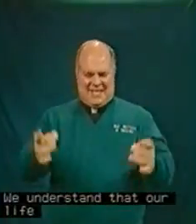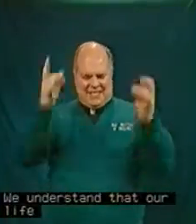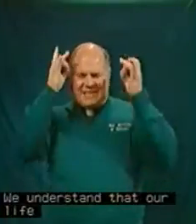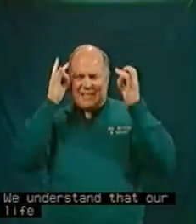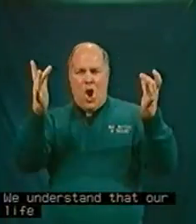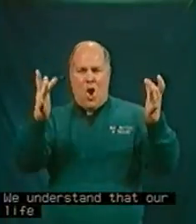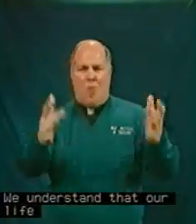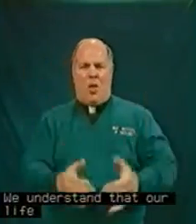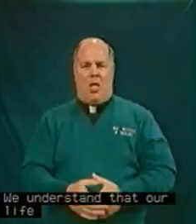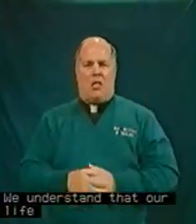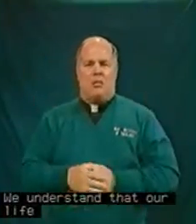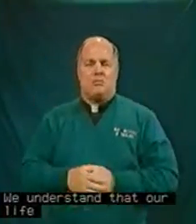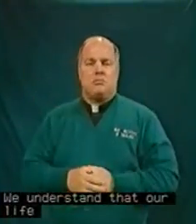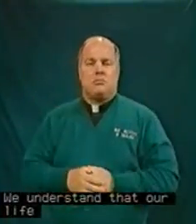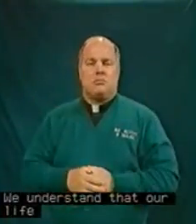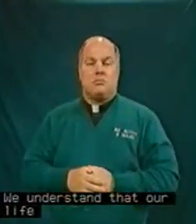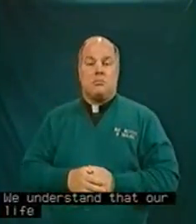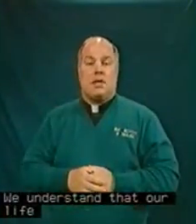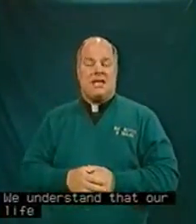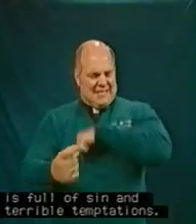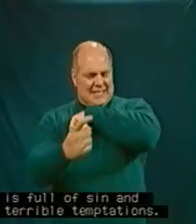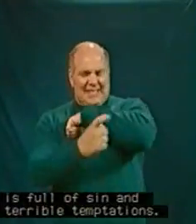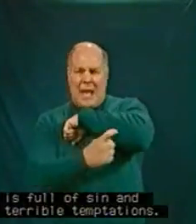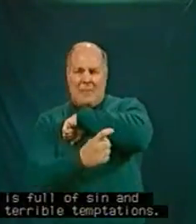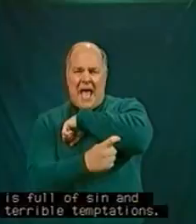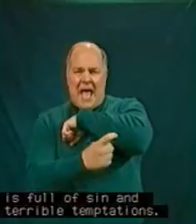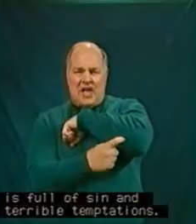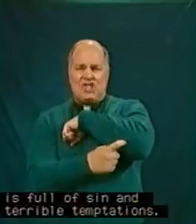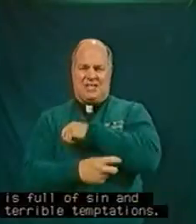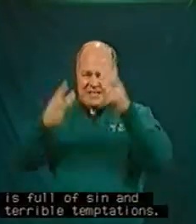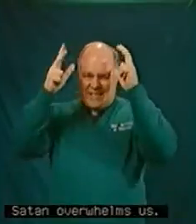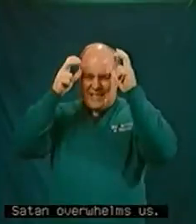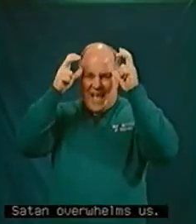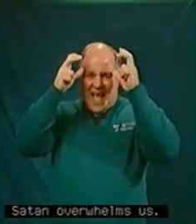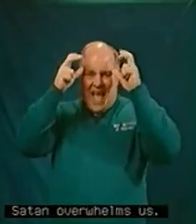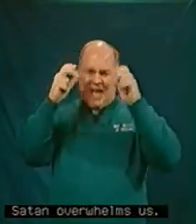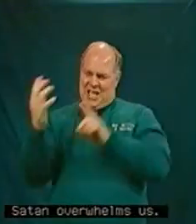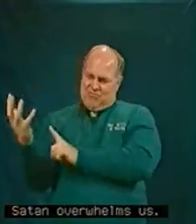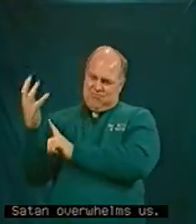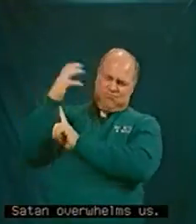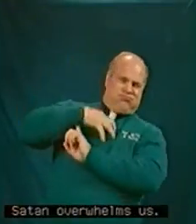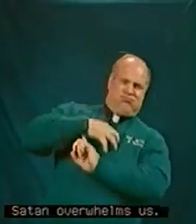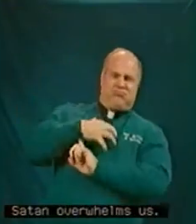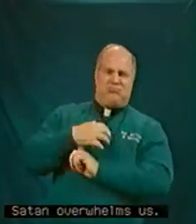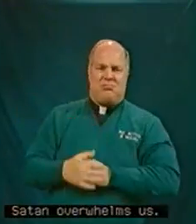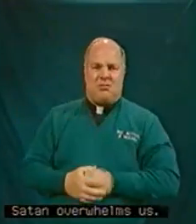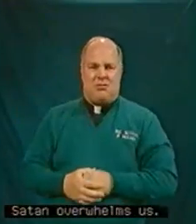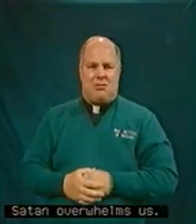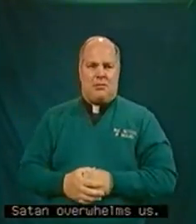is full of sin and terrible temptation. Satan overwhelms